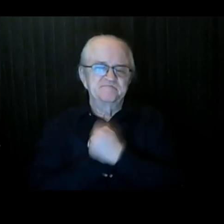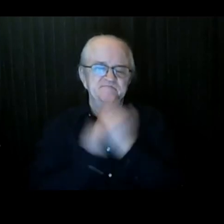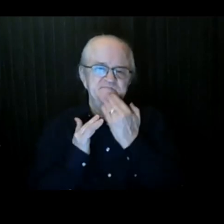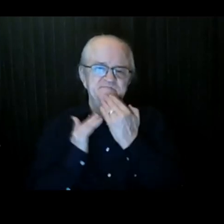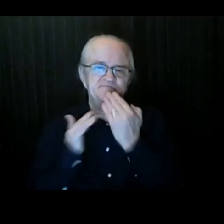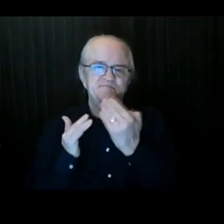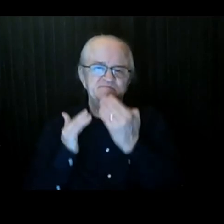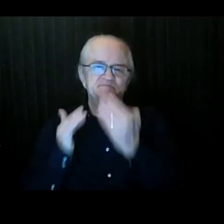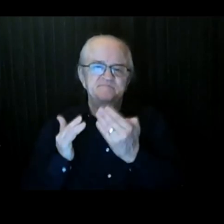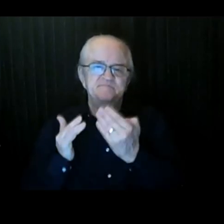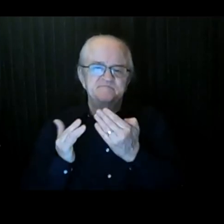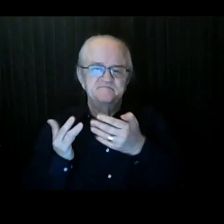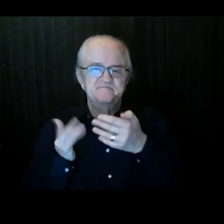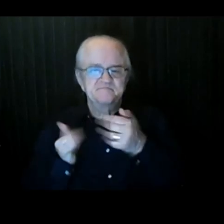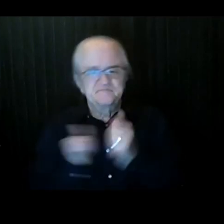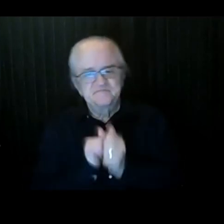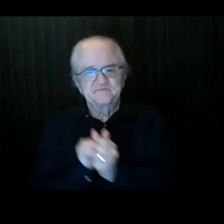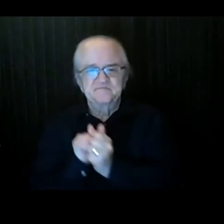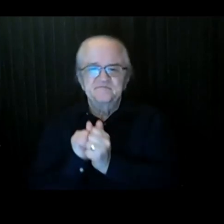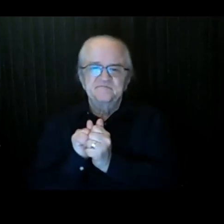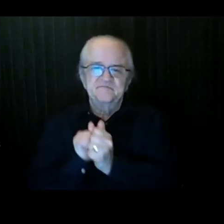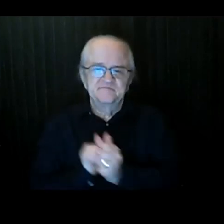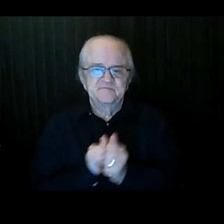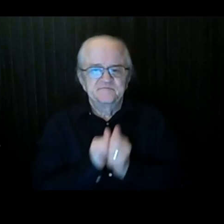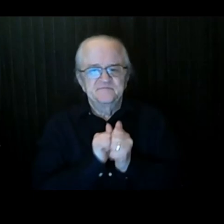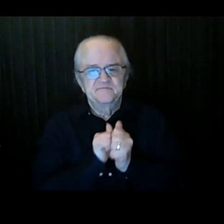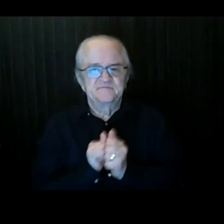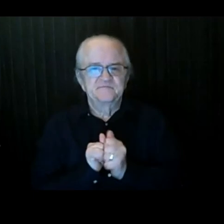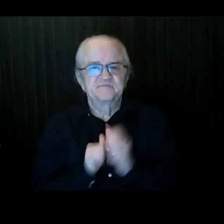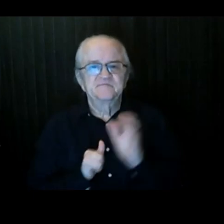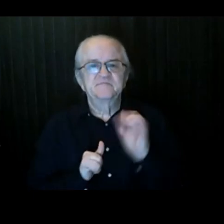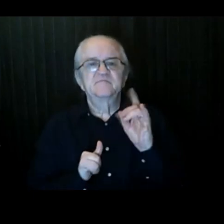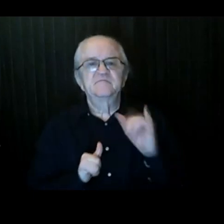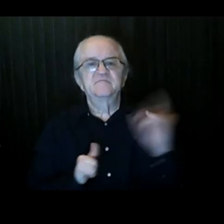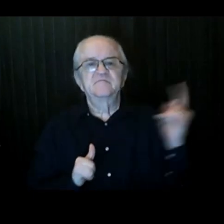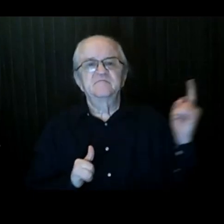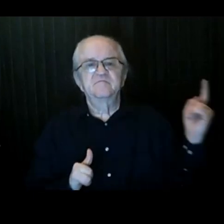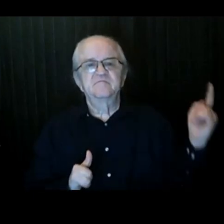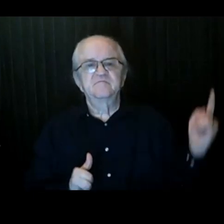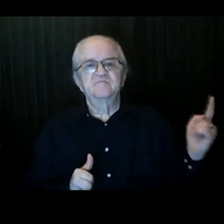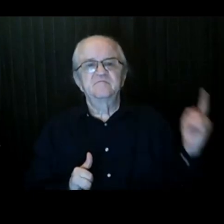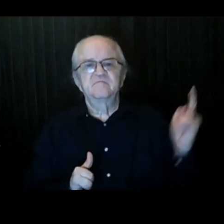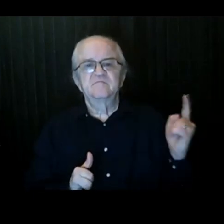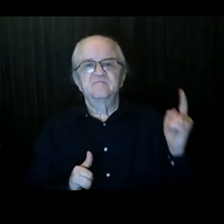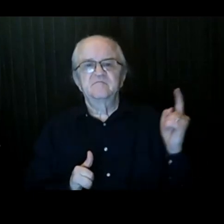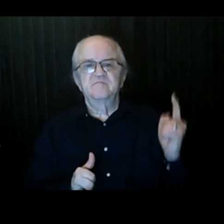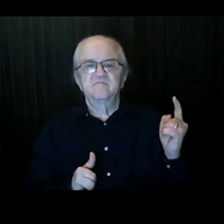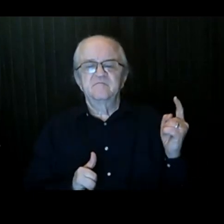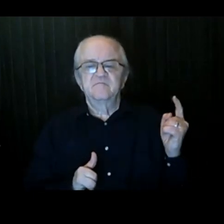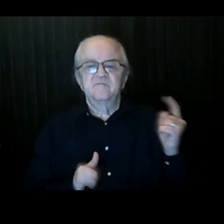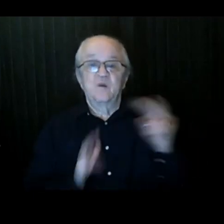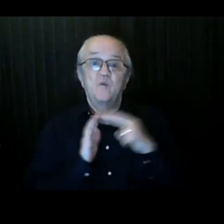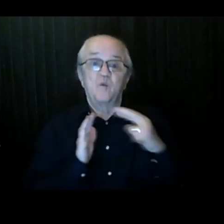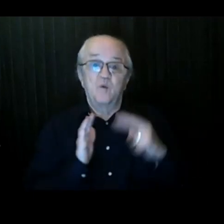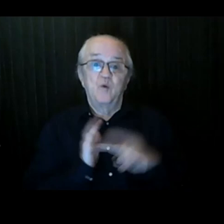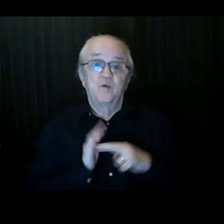her presence and be with her. As Cindy walked in, now, Cindy was bringing in the stuff from the car because the rule was you had to bring your own